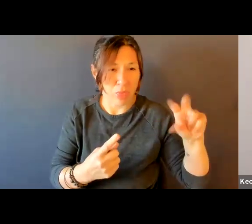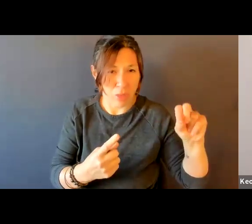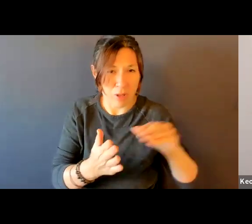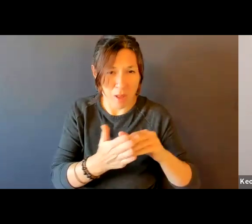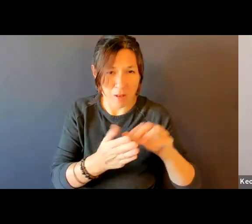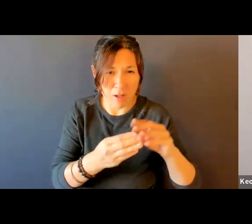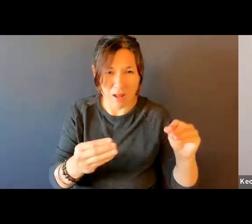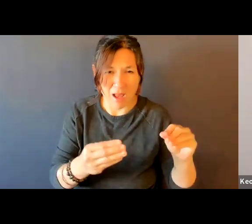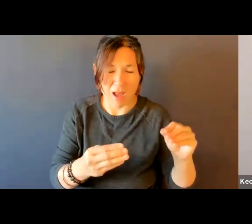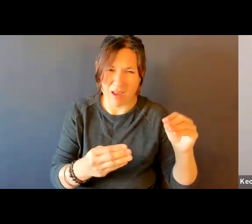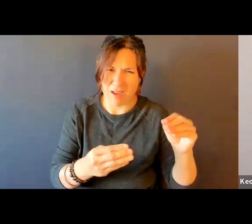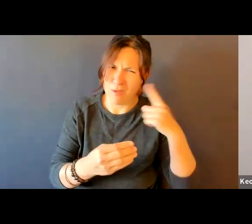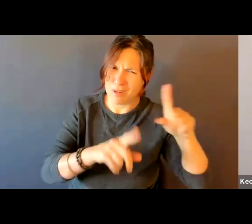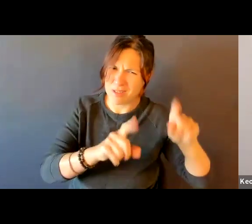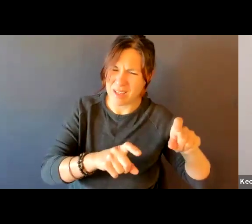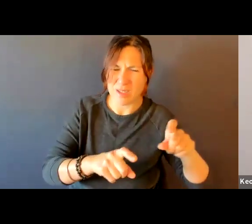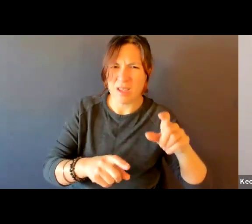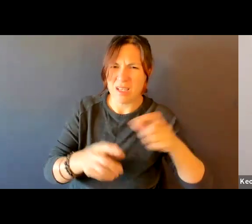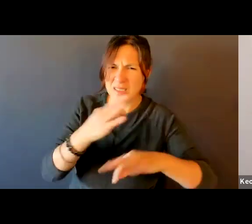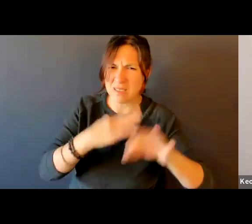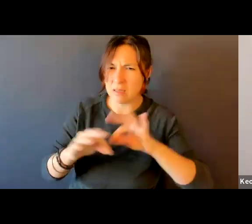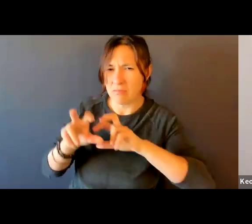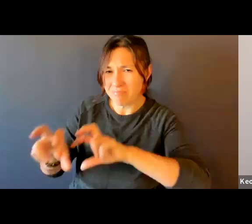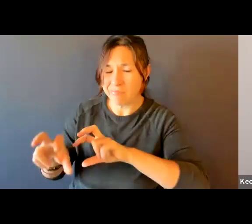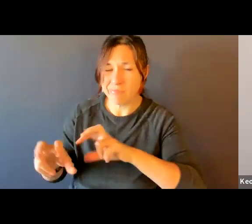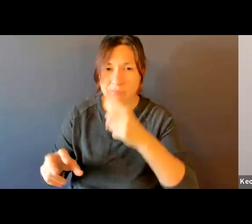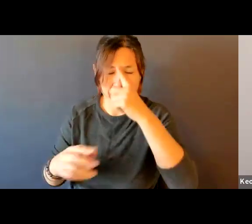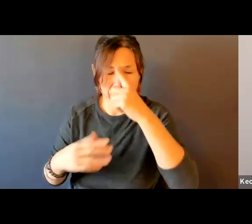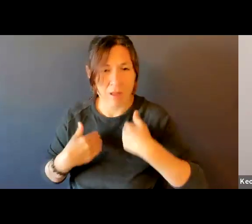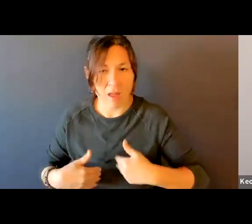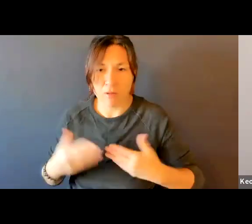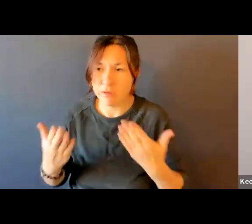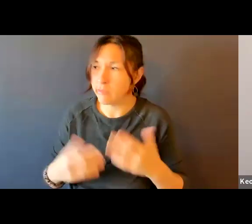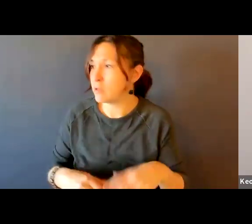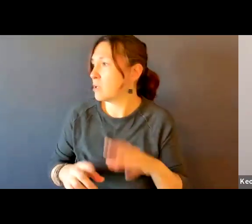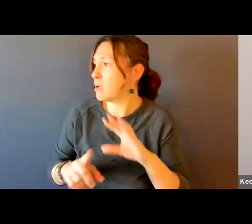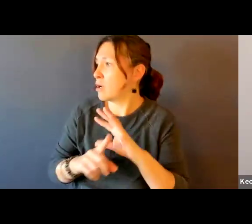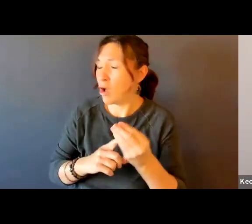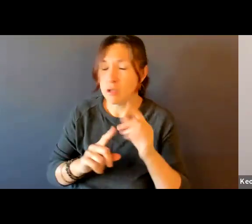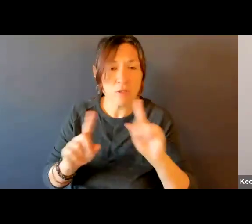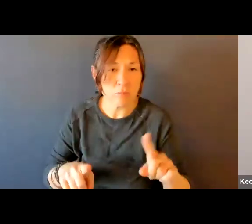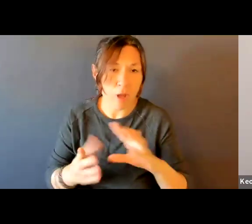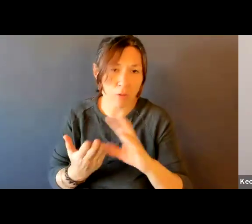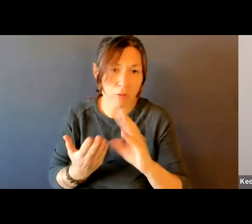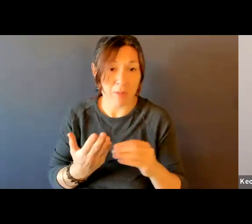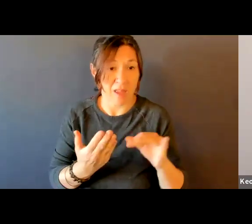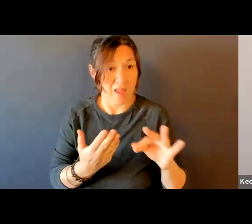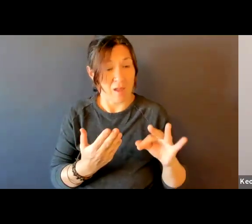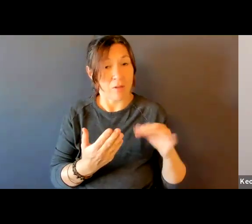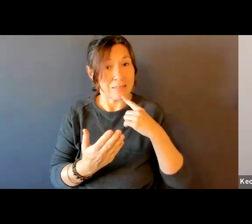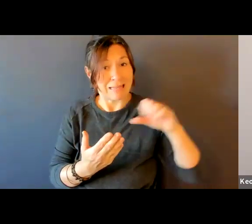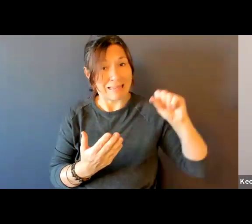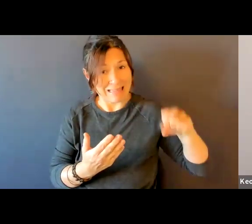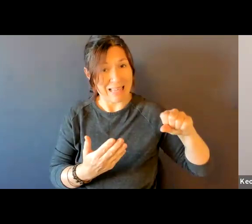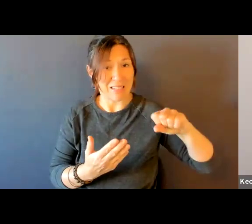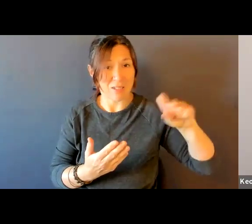in mental health services, after-school programs, and cultural responsive curriculum. By voting yes on question 2, we can move forward for a more meaningful